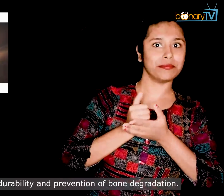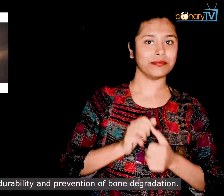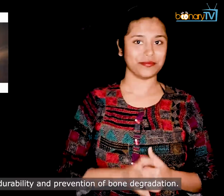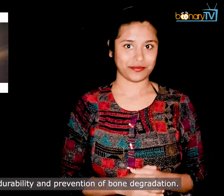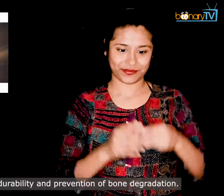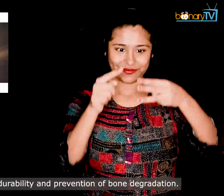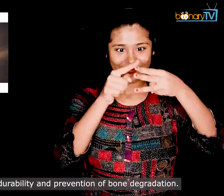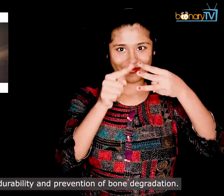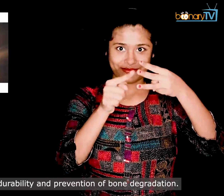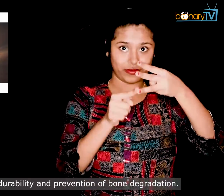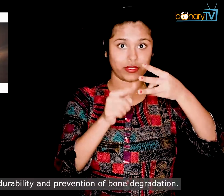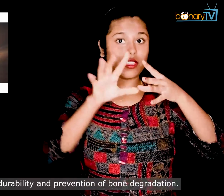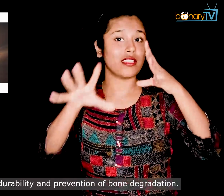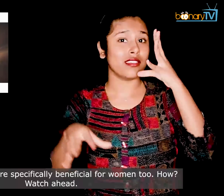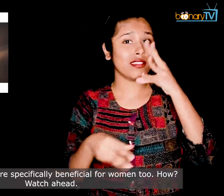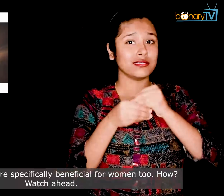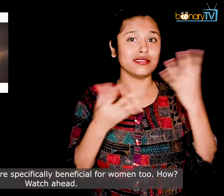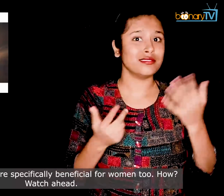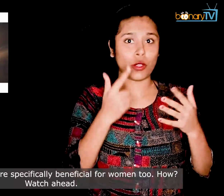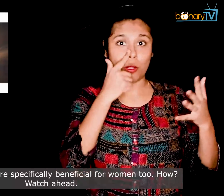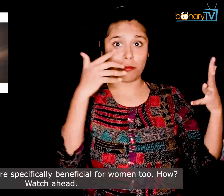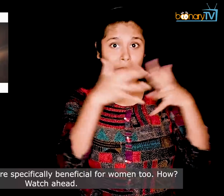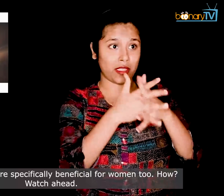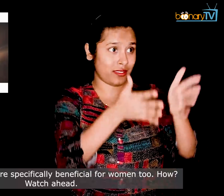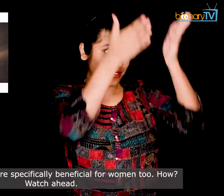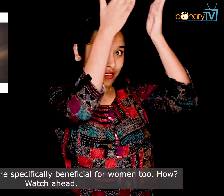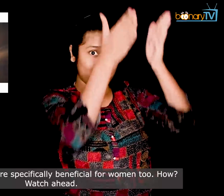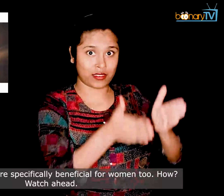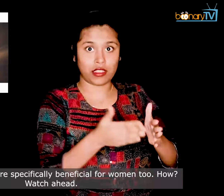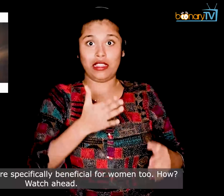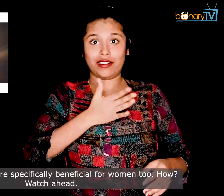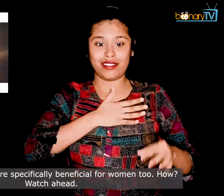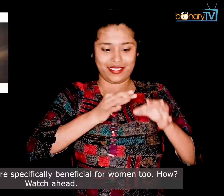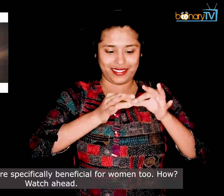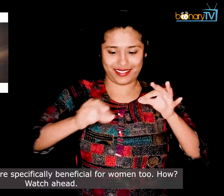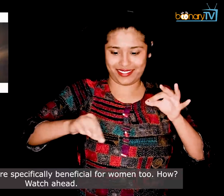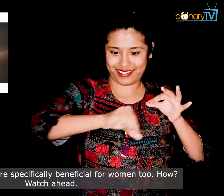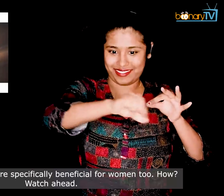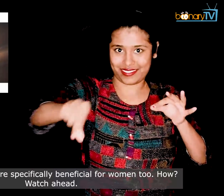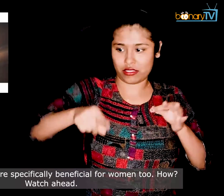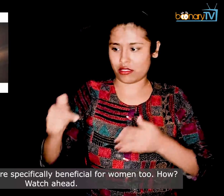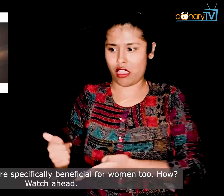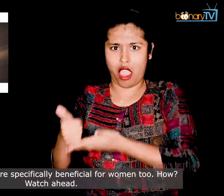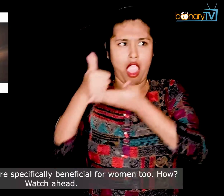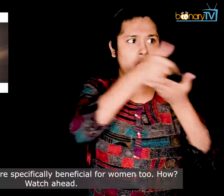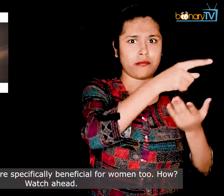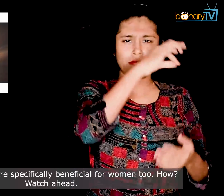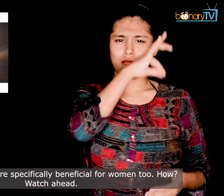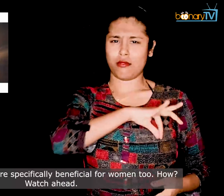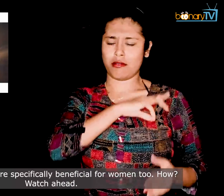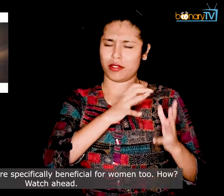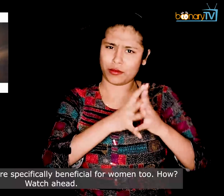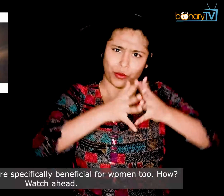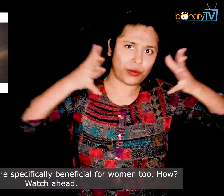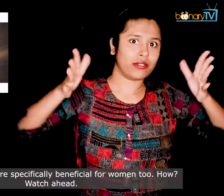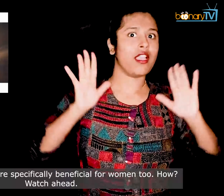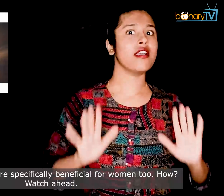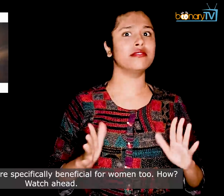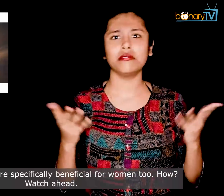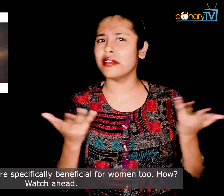degeneration. Coriander leaves are specifically beneficial for women too. How?